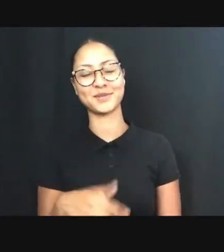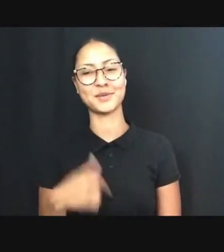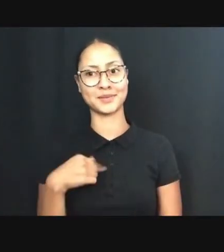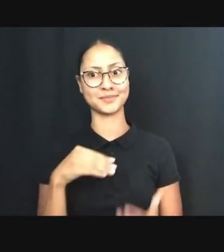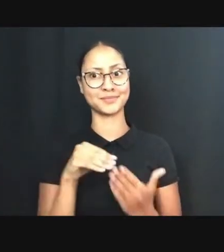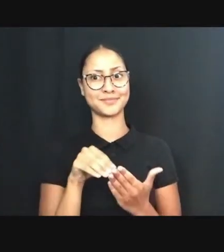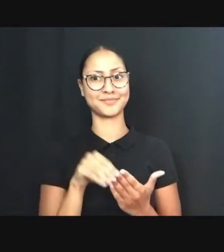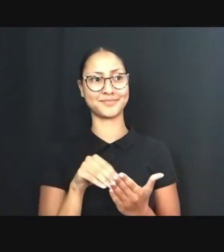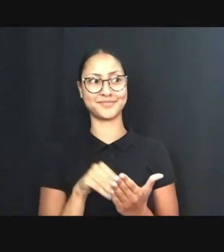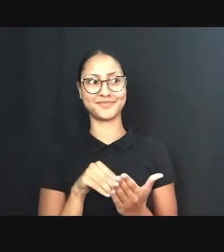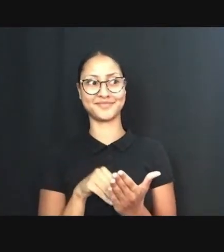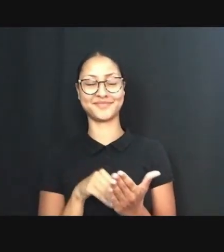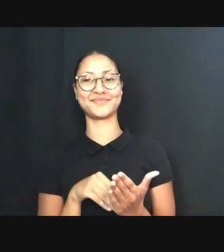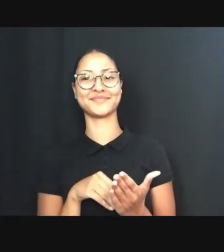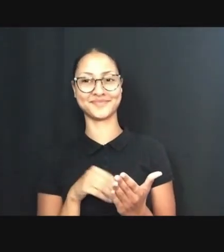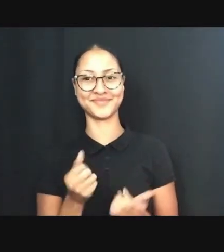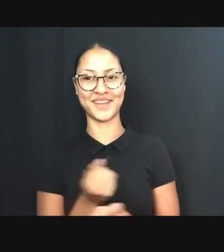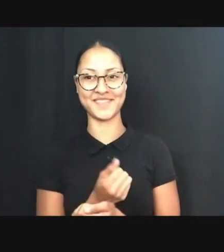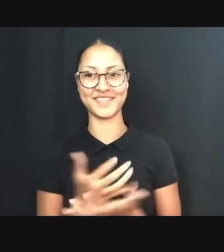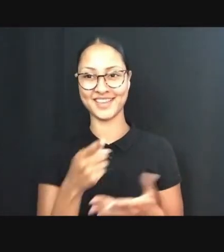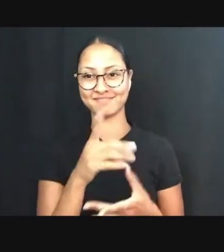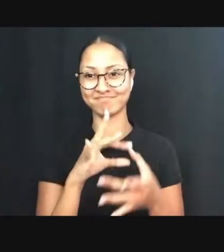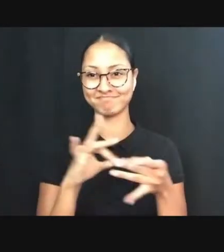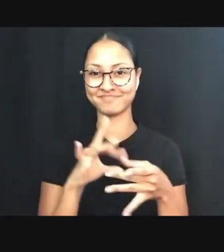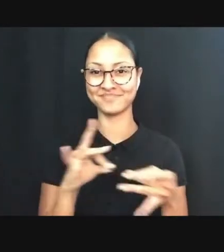Oh, please. Nyjah.